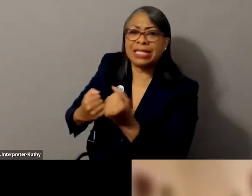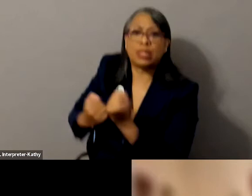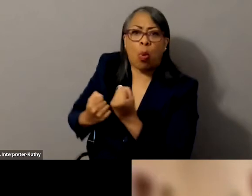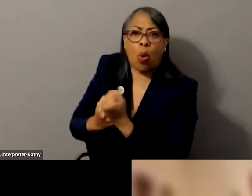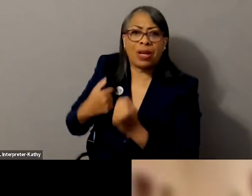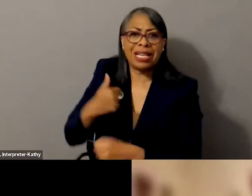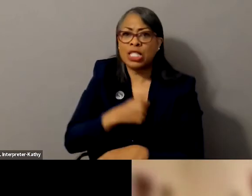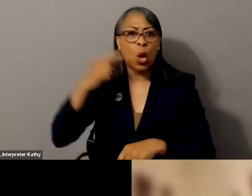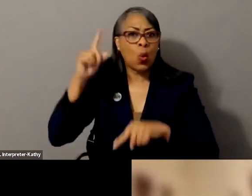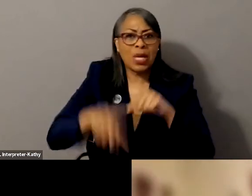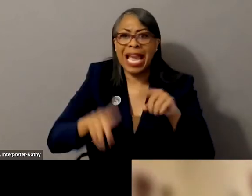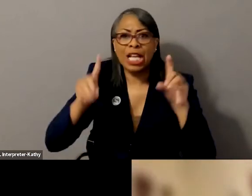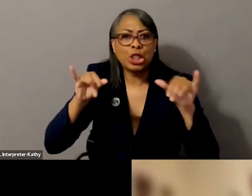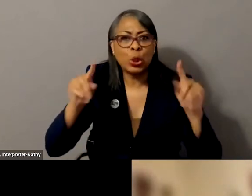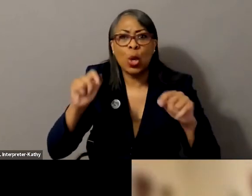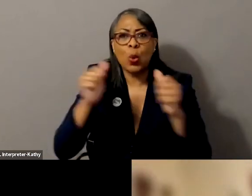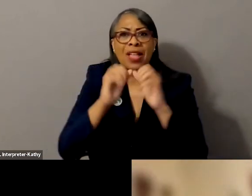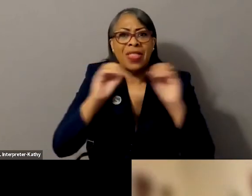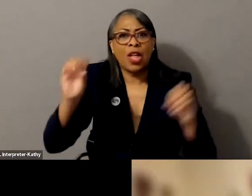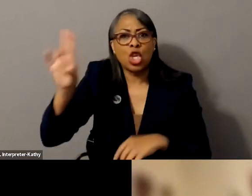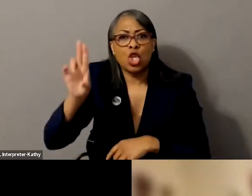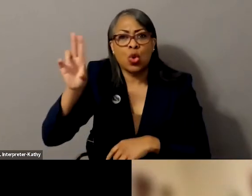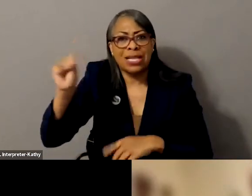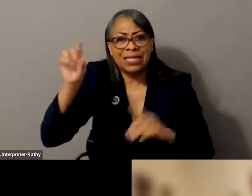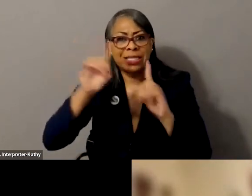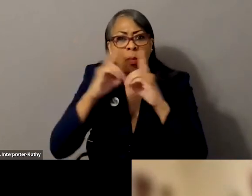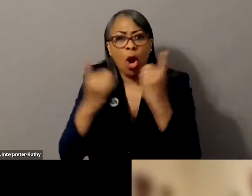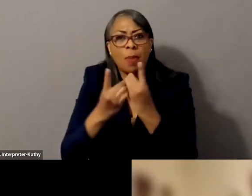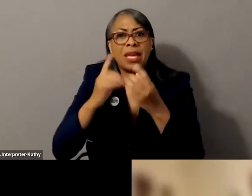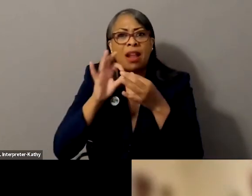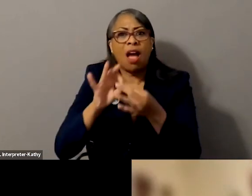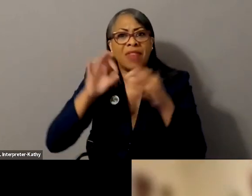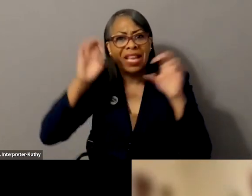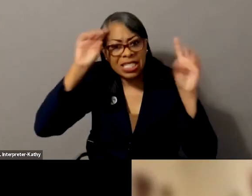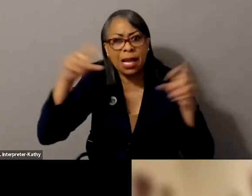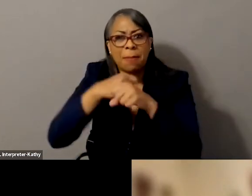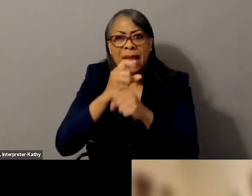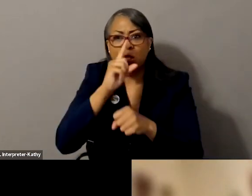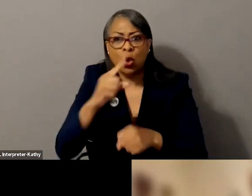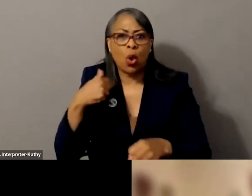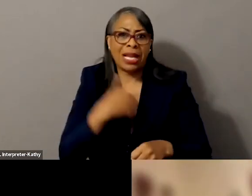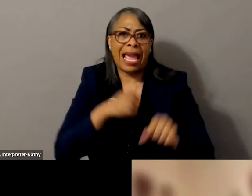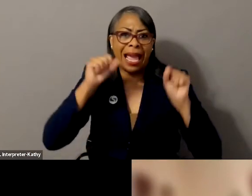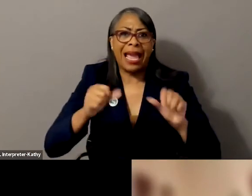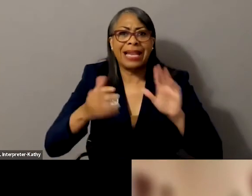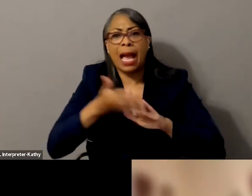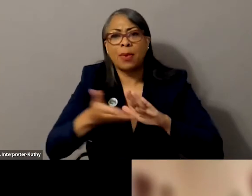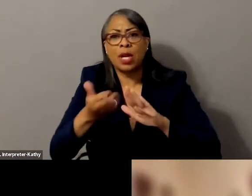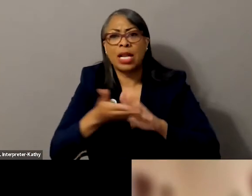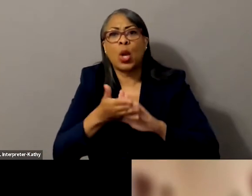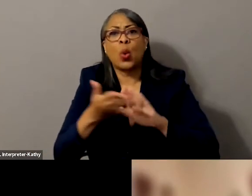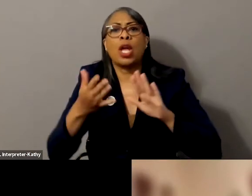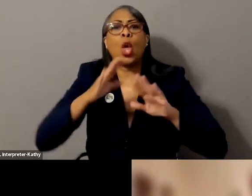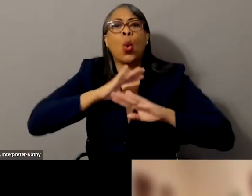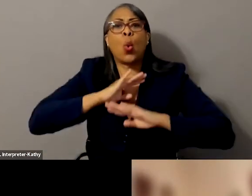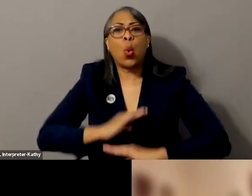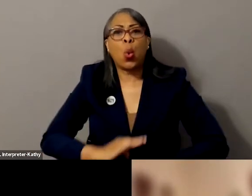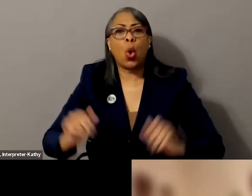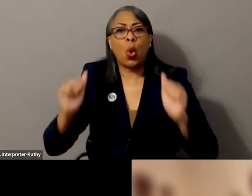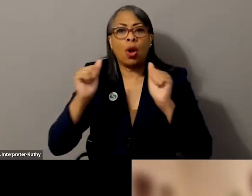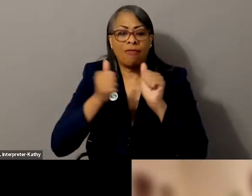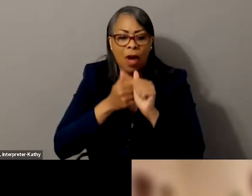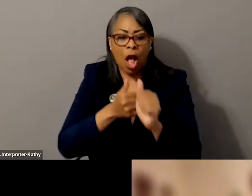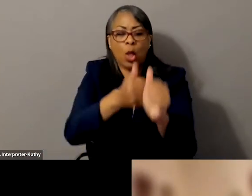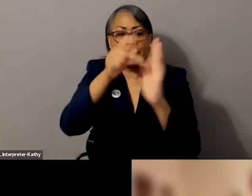And we can't do it without the U.S. Department of Education to help ensure that we can operate with ease under these principles